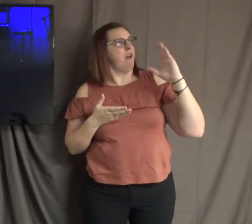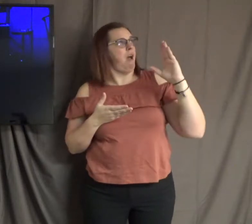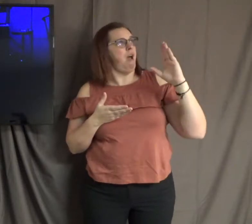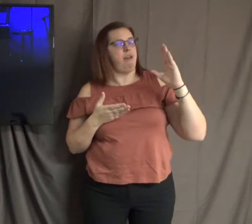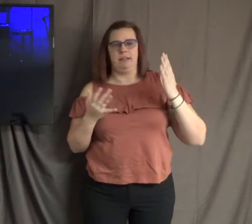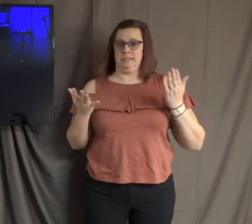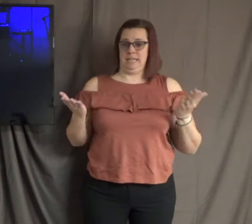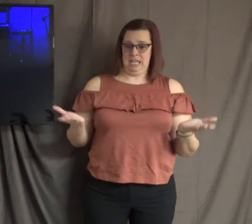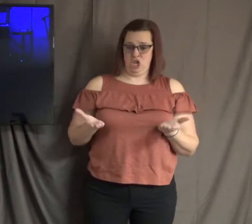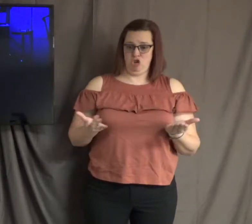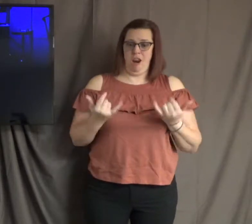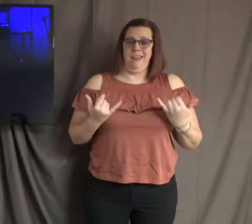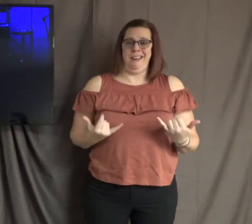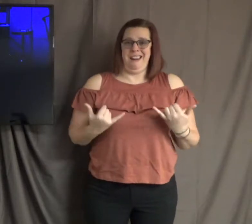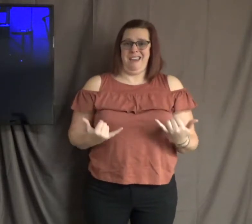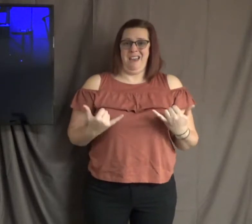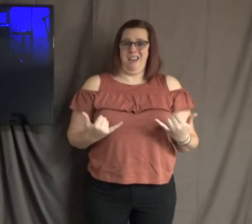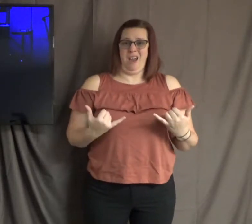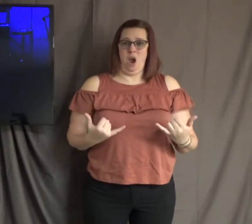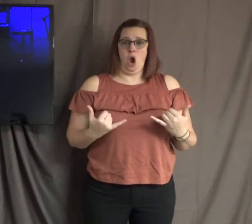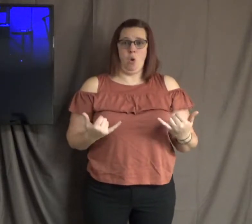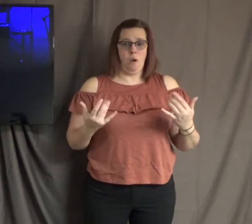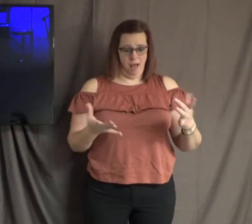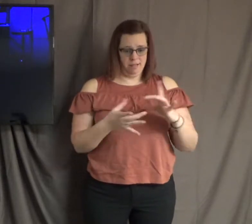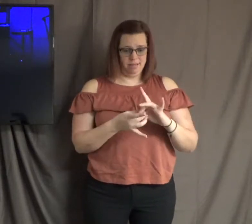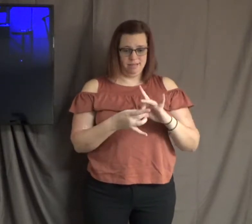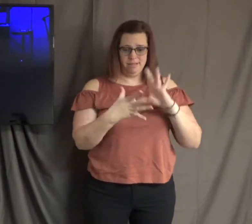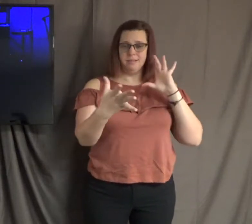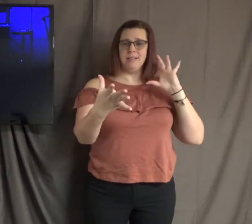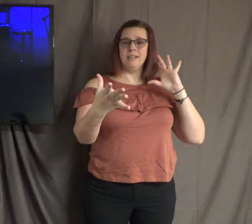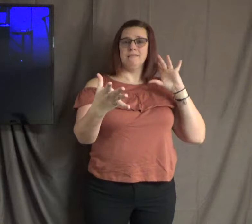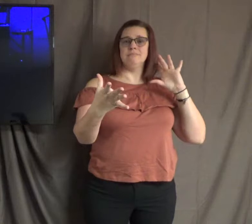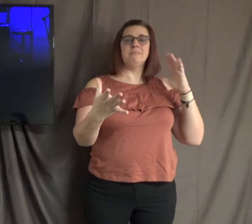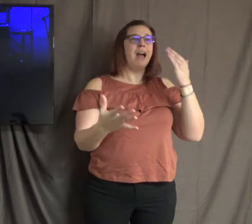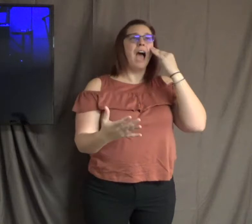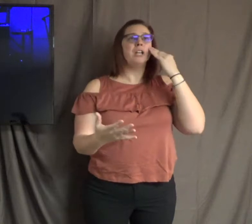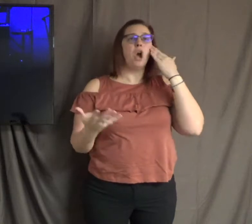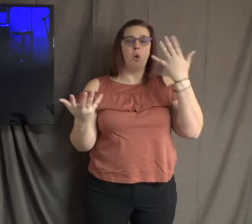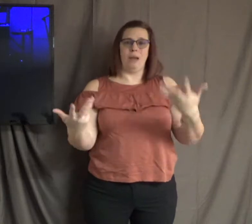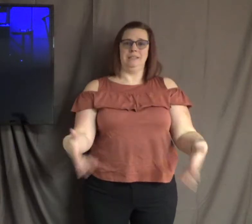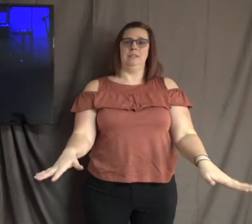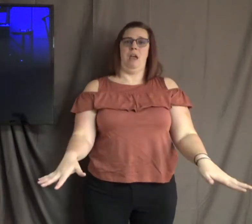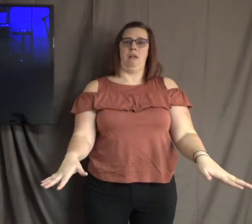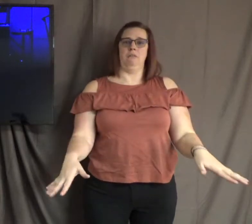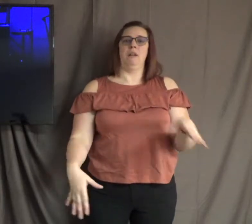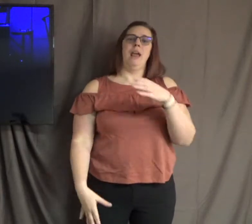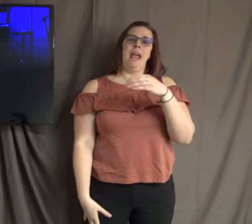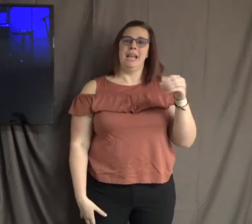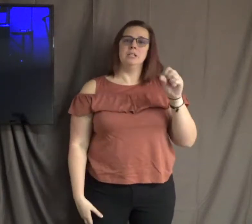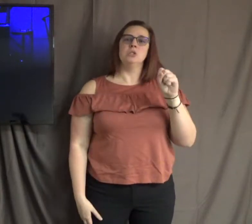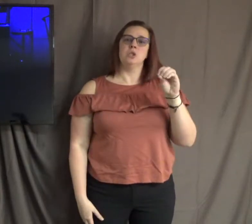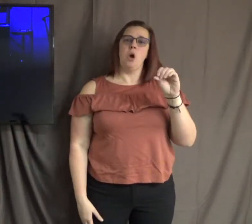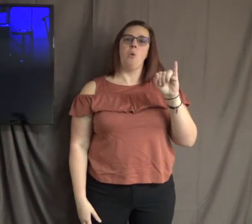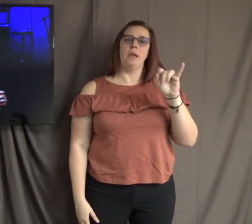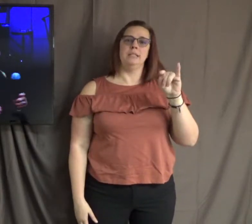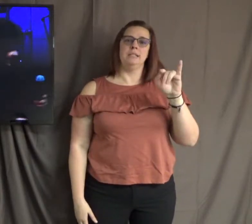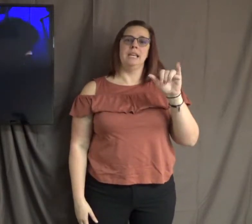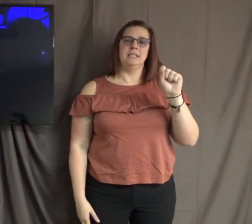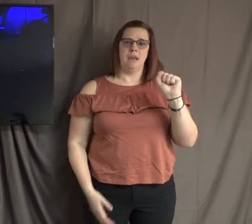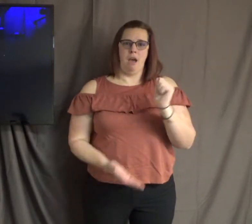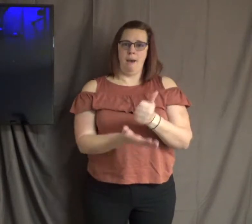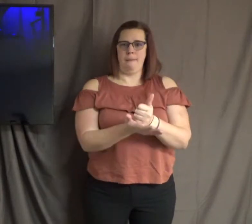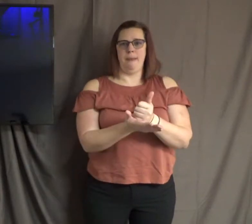now, letting it be, letting it go, knowing that it is done. And so it is. Amen.